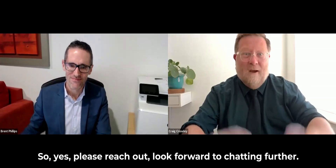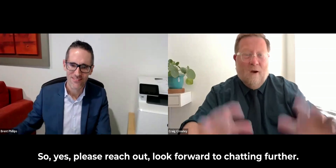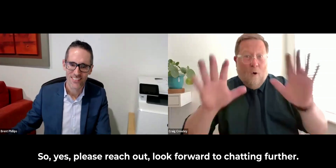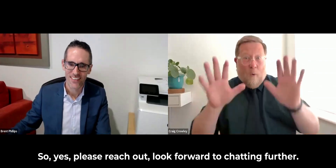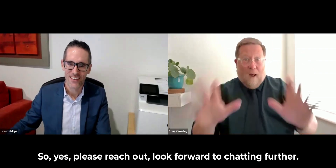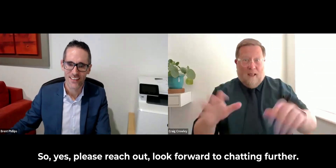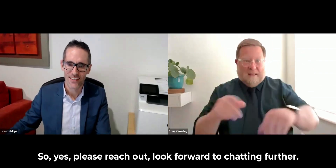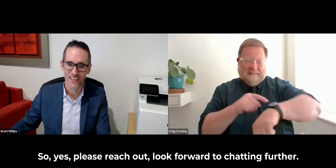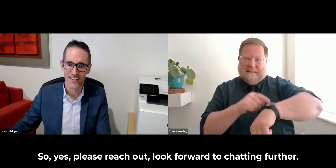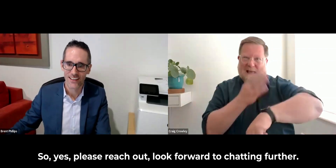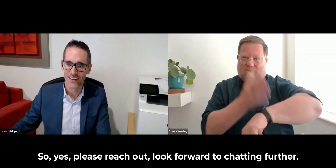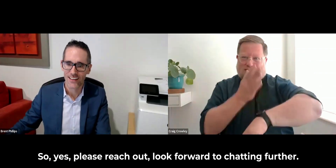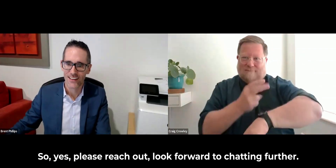to chatting further.